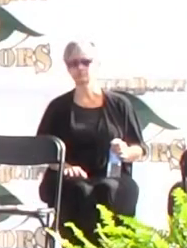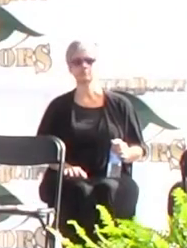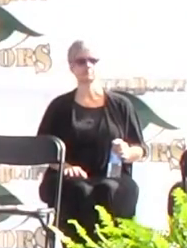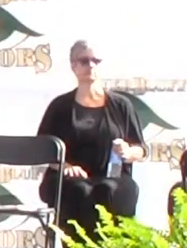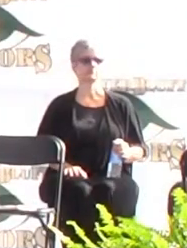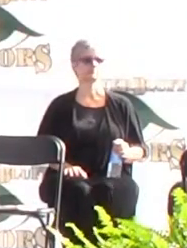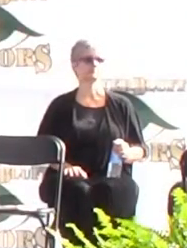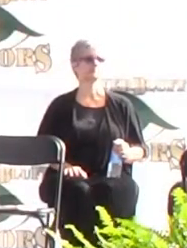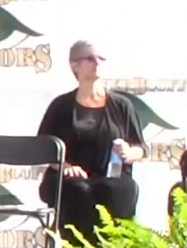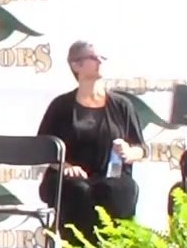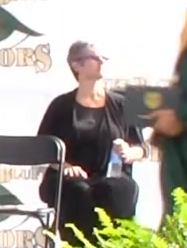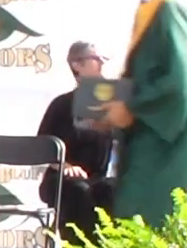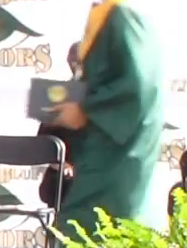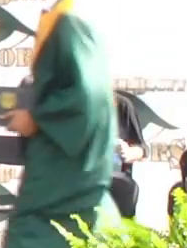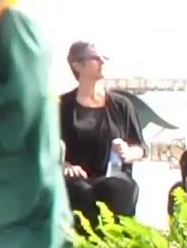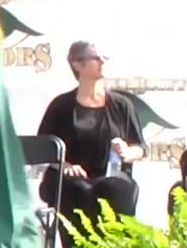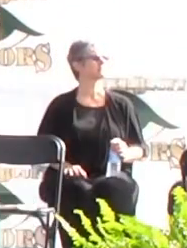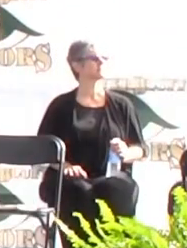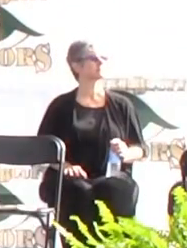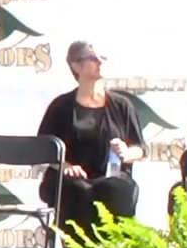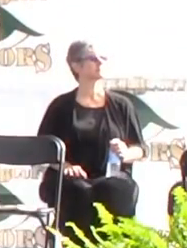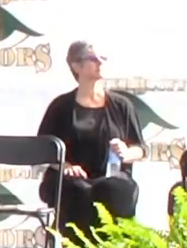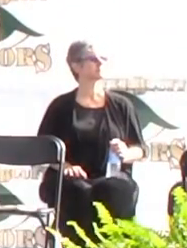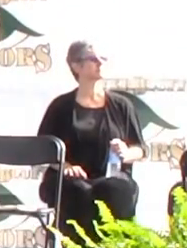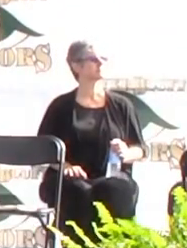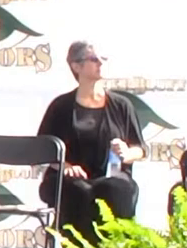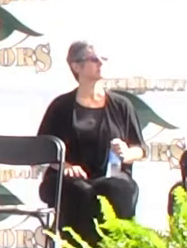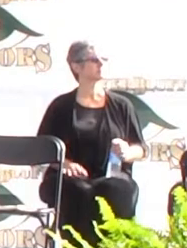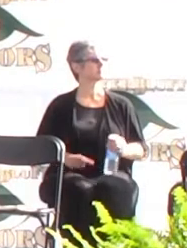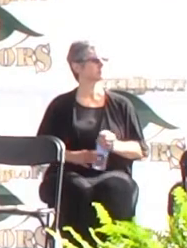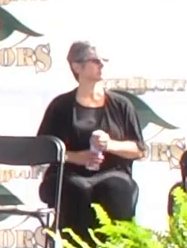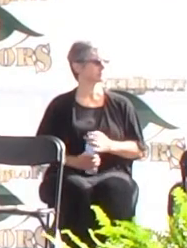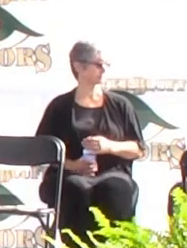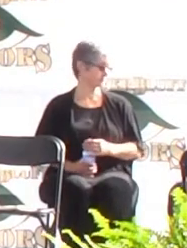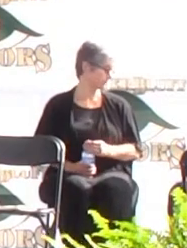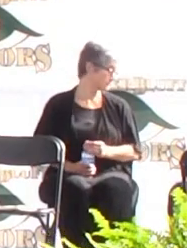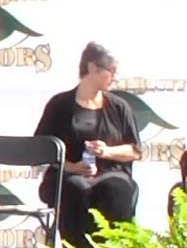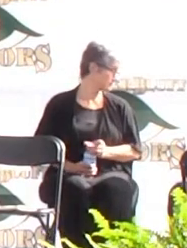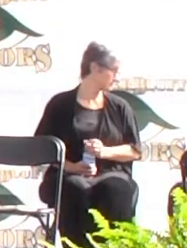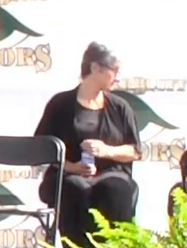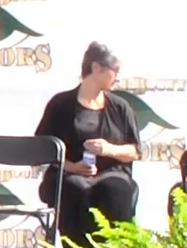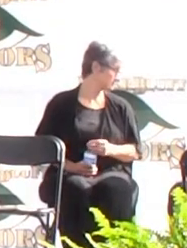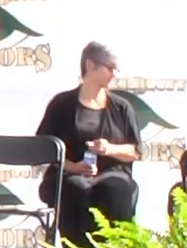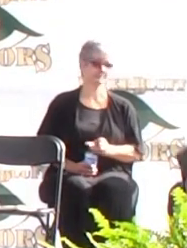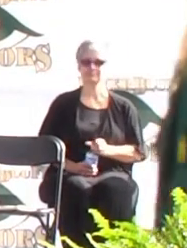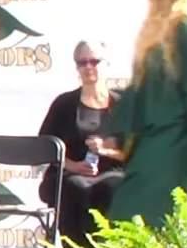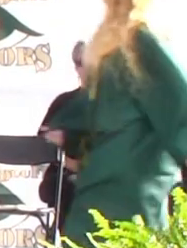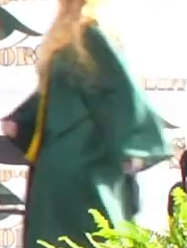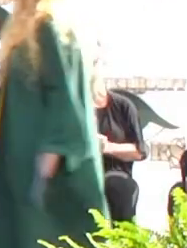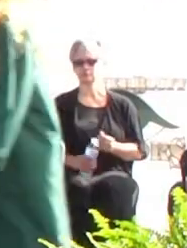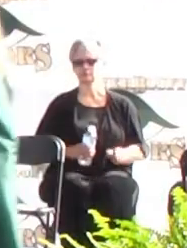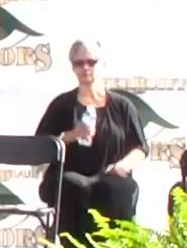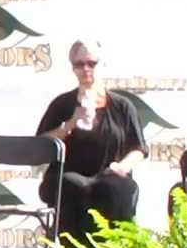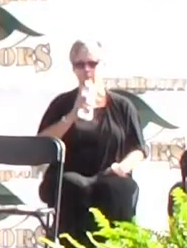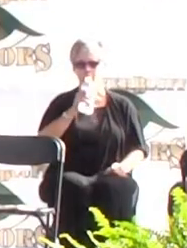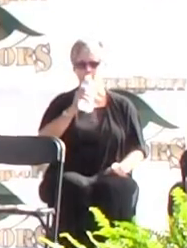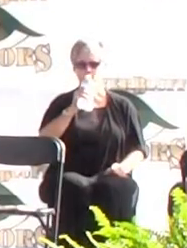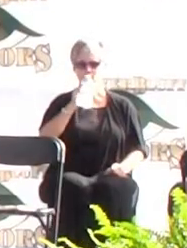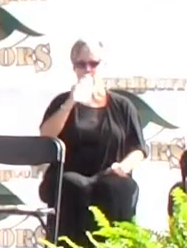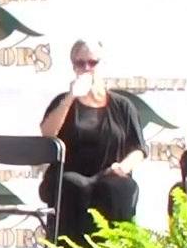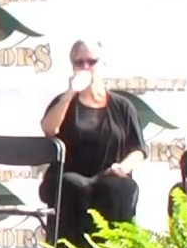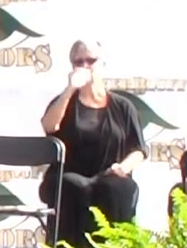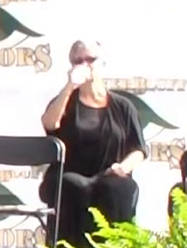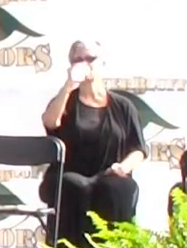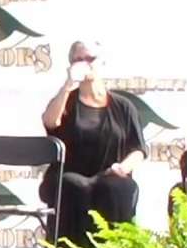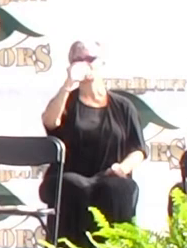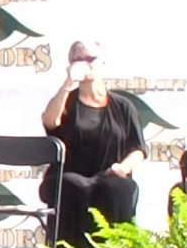Kyle Arrico Tungle, honor graduate. Kyla Brianne Wachinski, honor graduate.